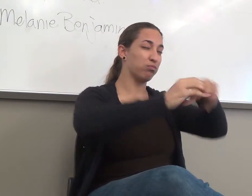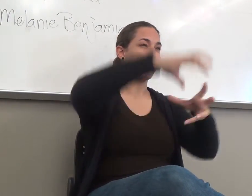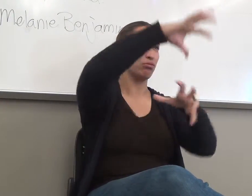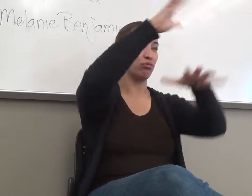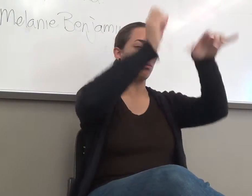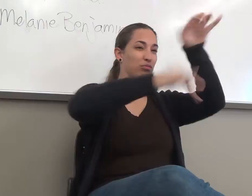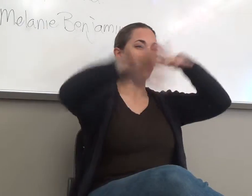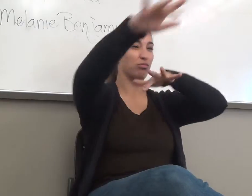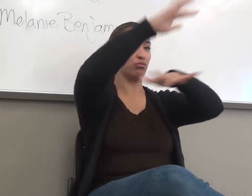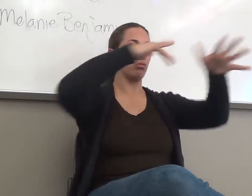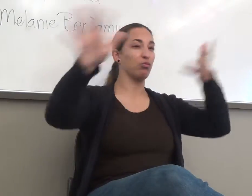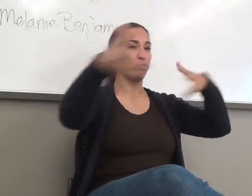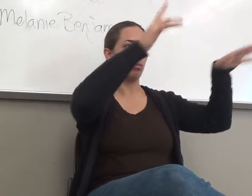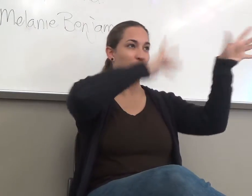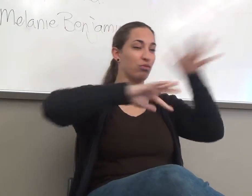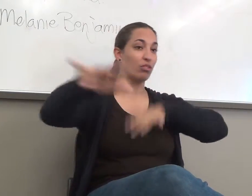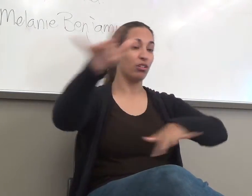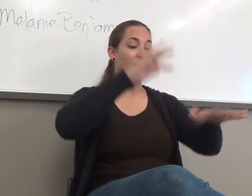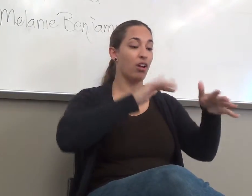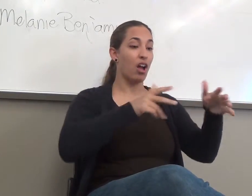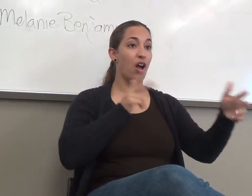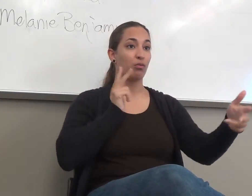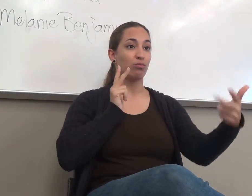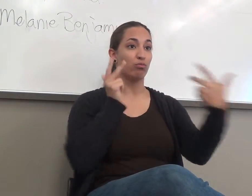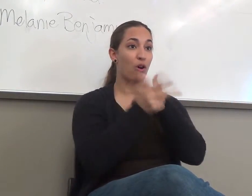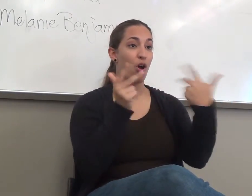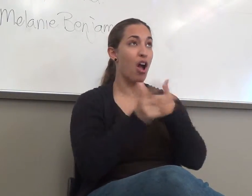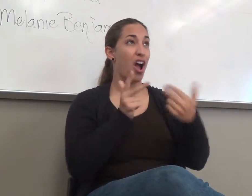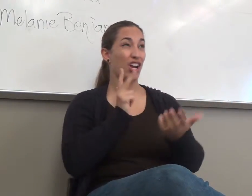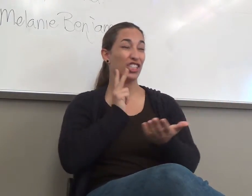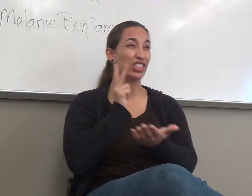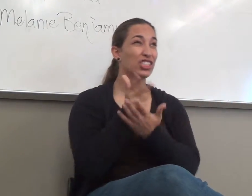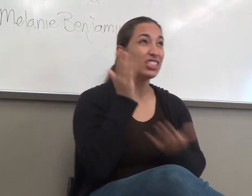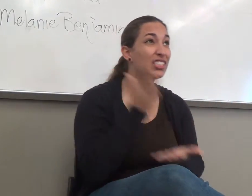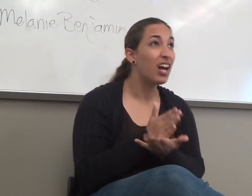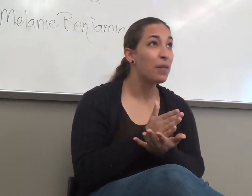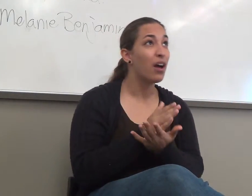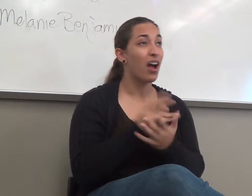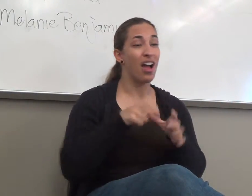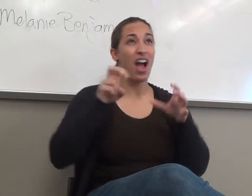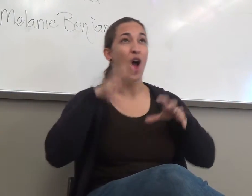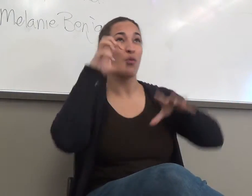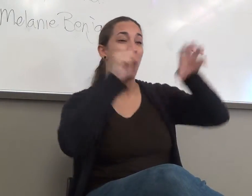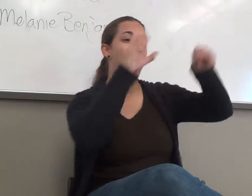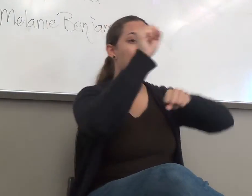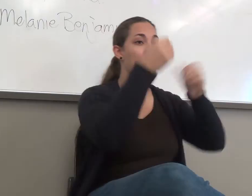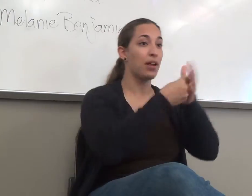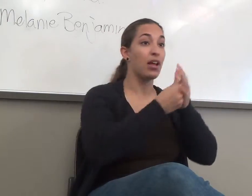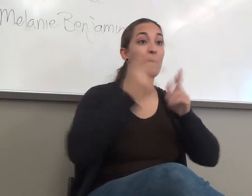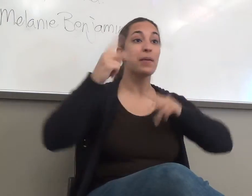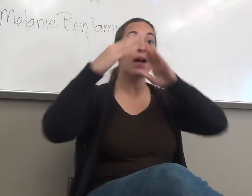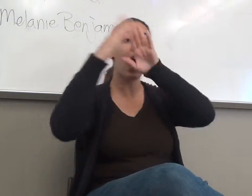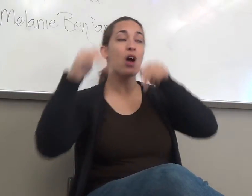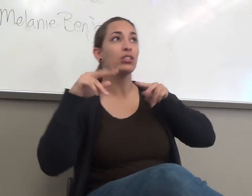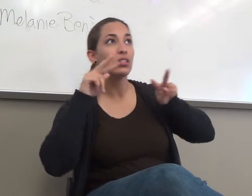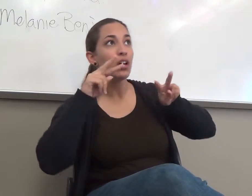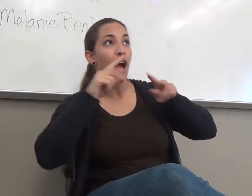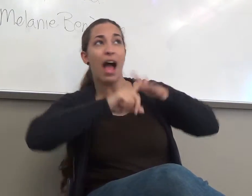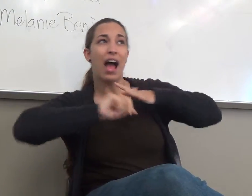highway, motorists screeched to a stop, grabbed the money, people in the houses raced outside, some people returned